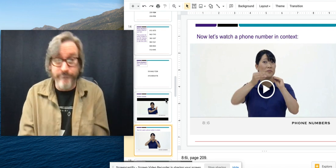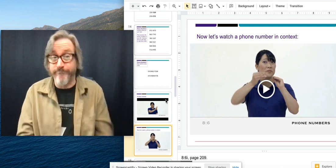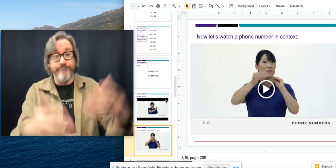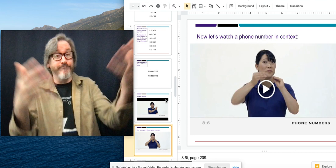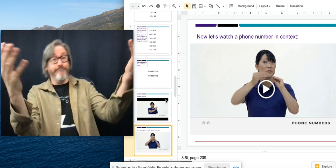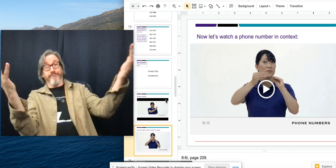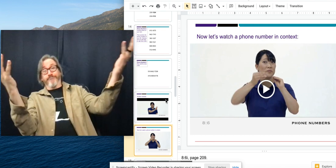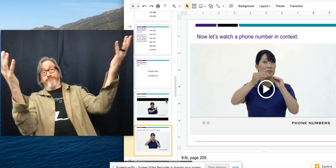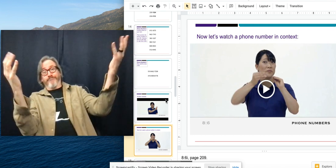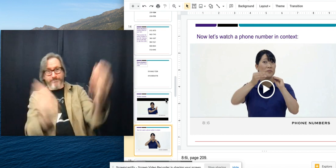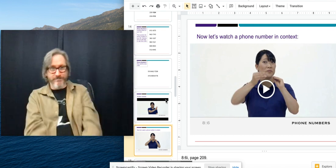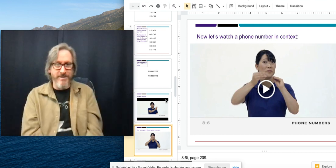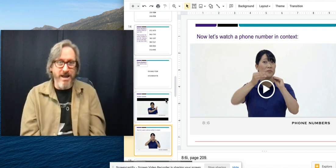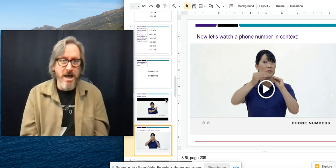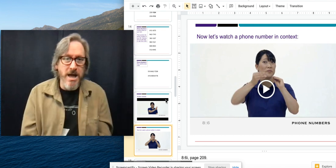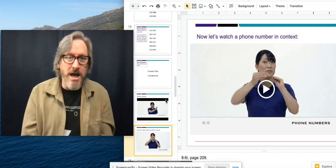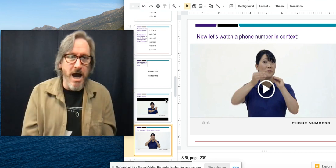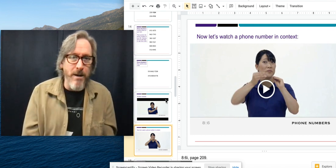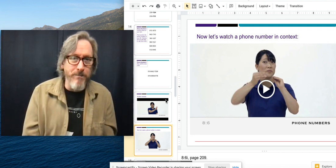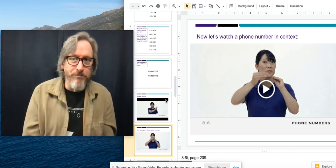1917.